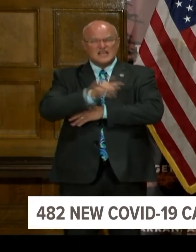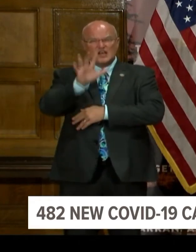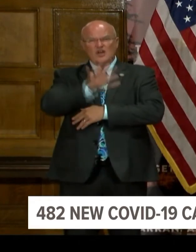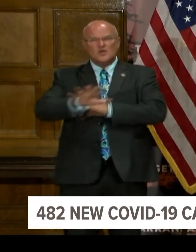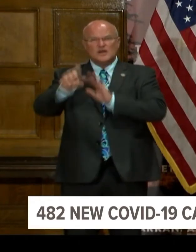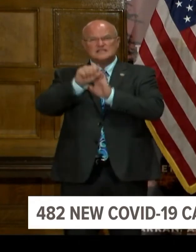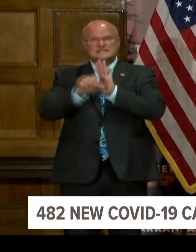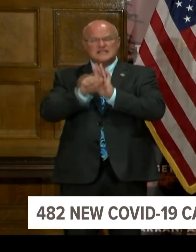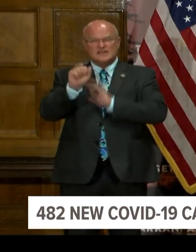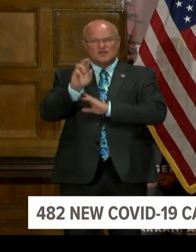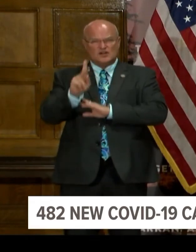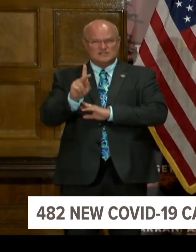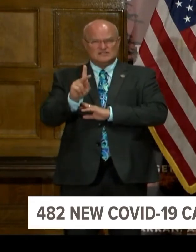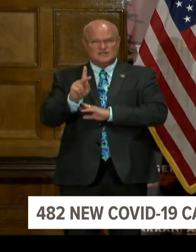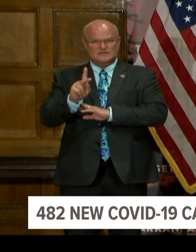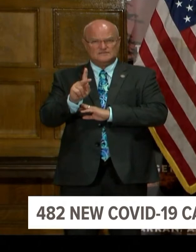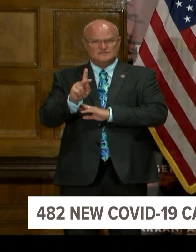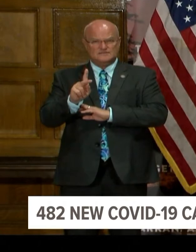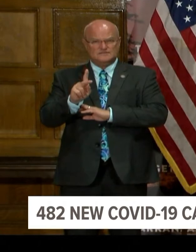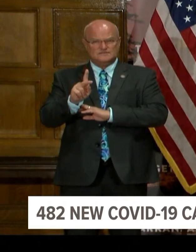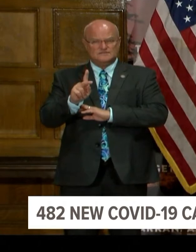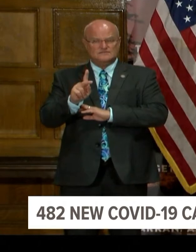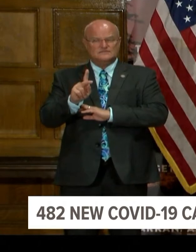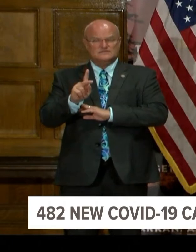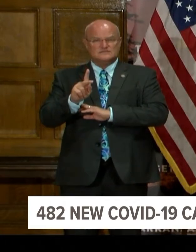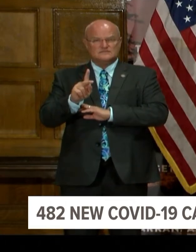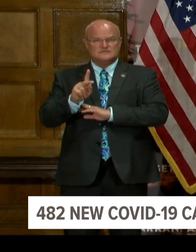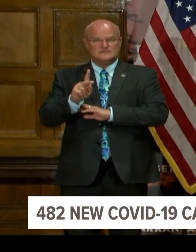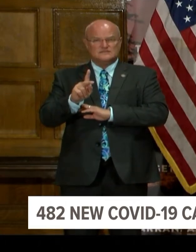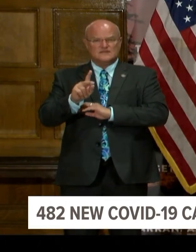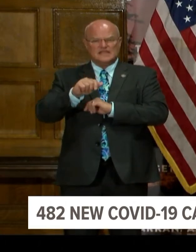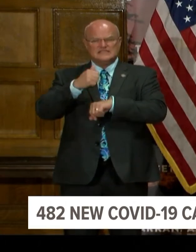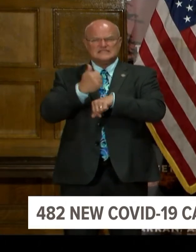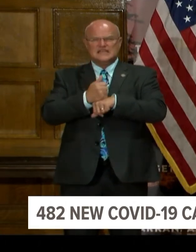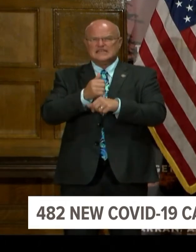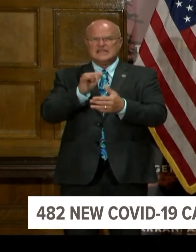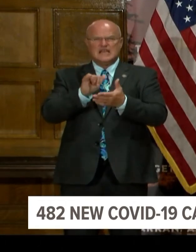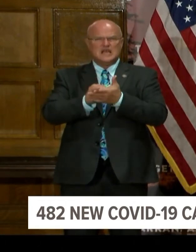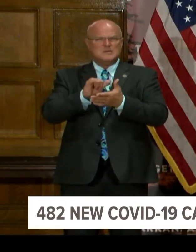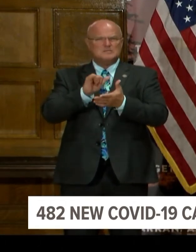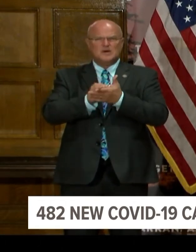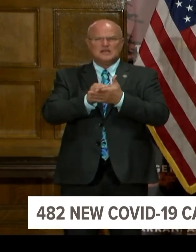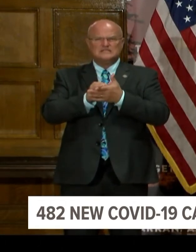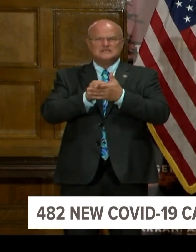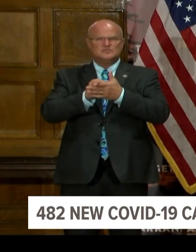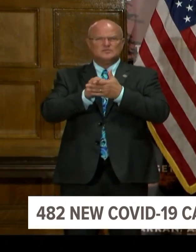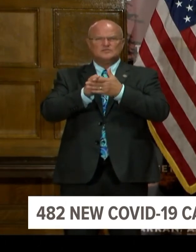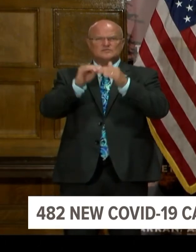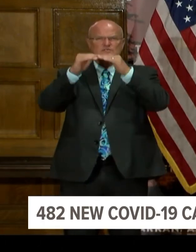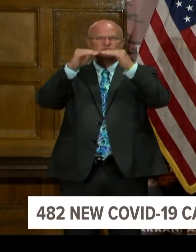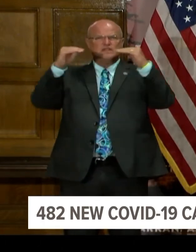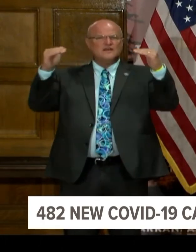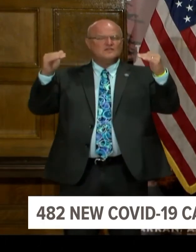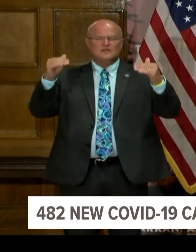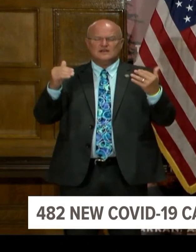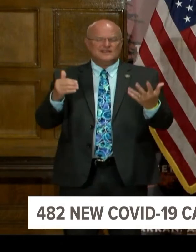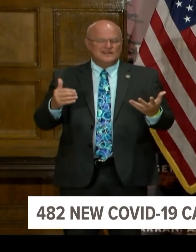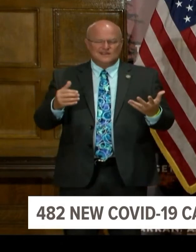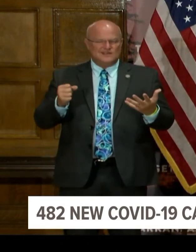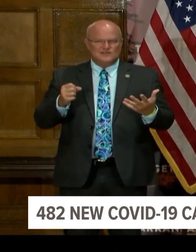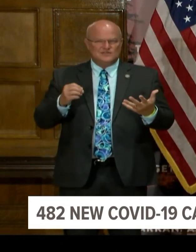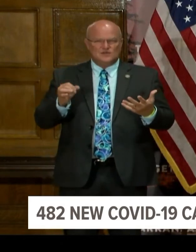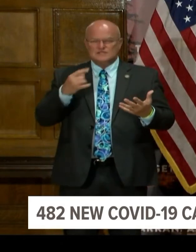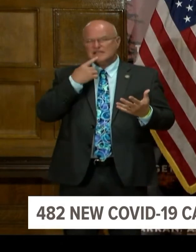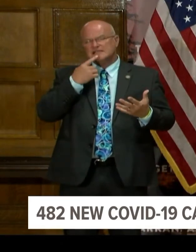the state of Arkansas. And it is setting an impossible bar. And so it's